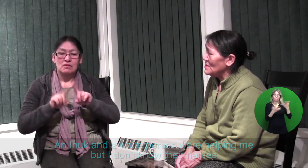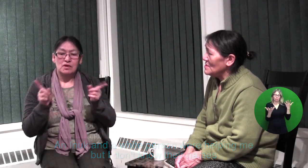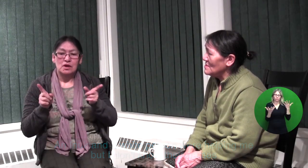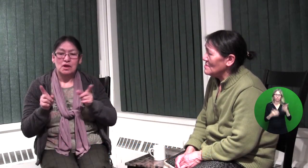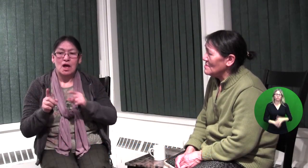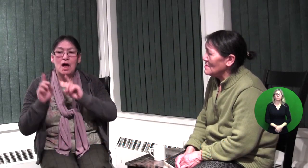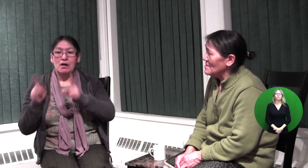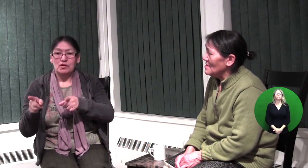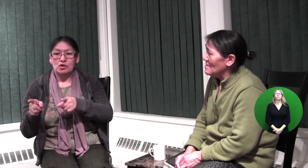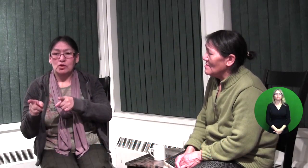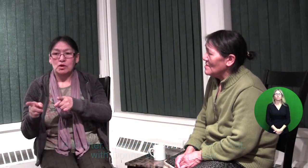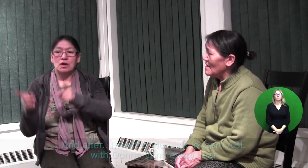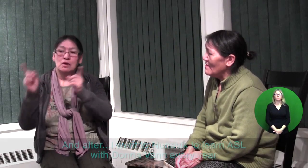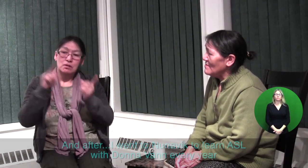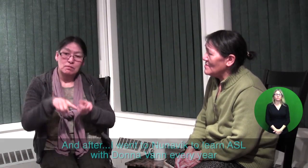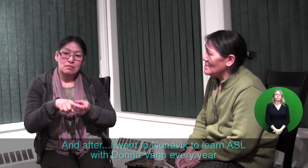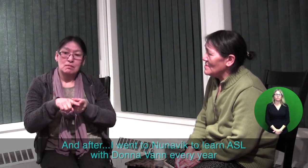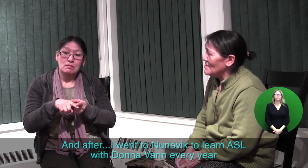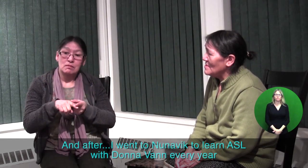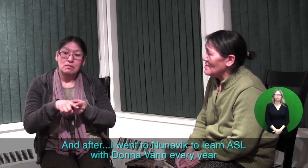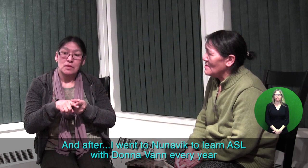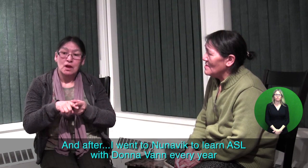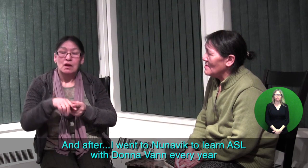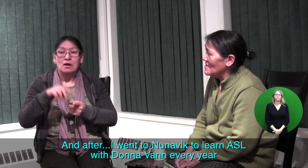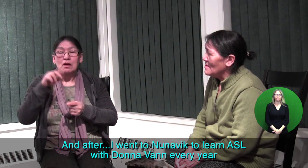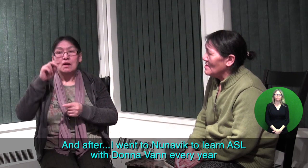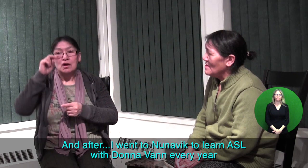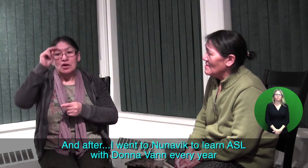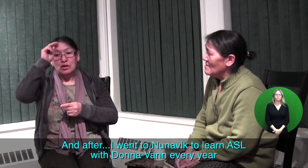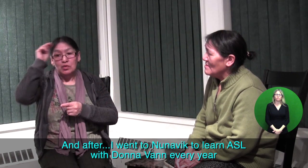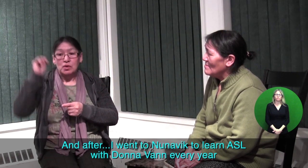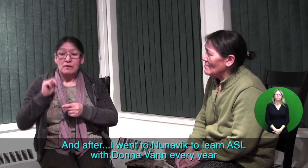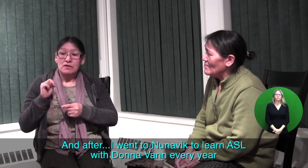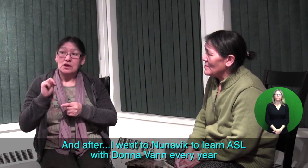the names. After